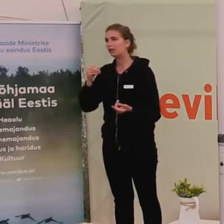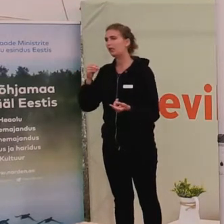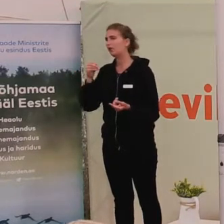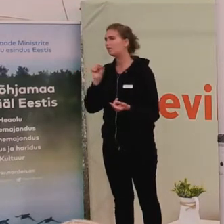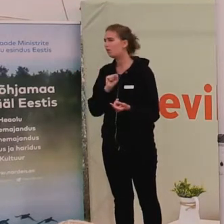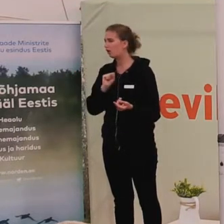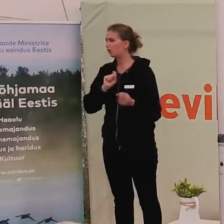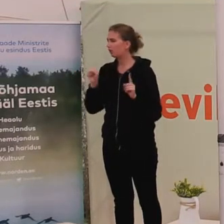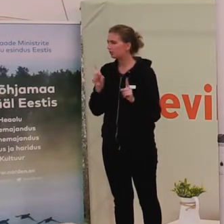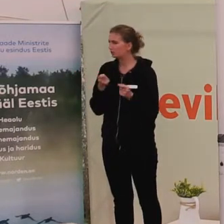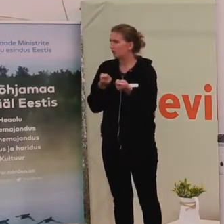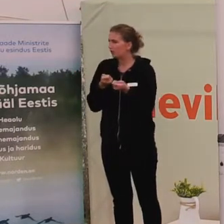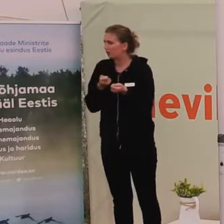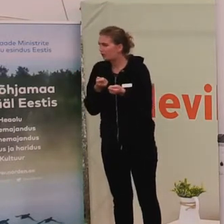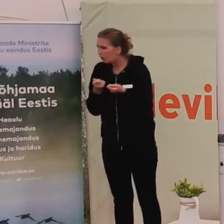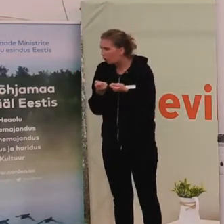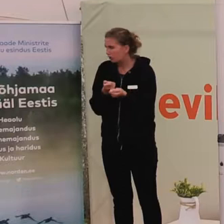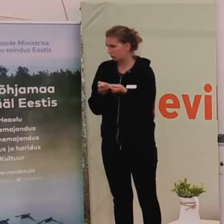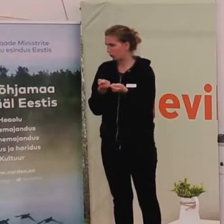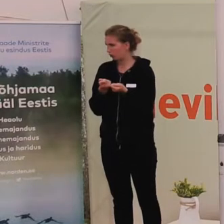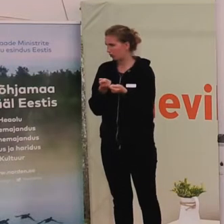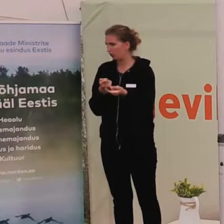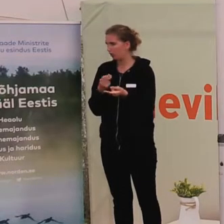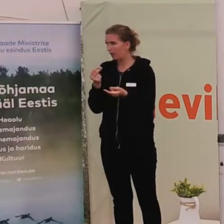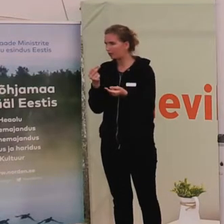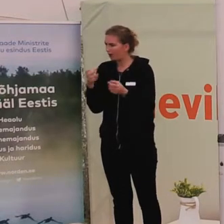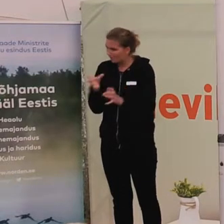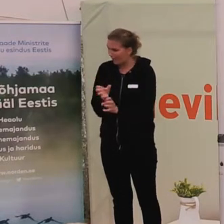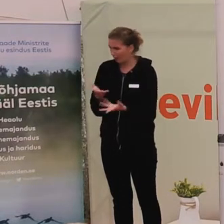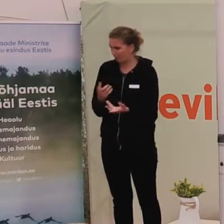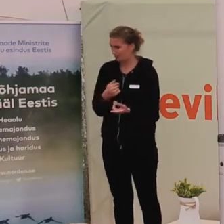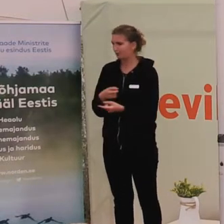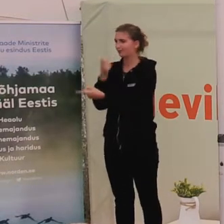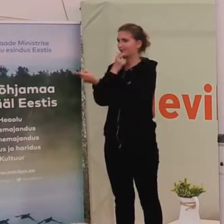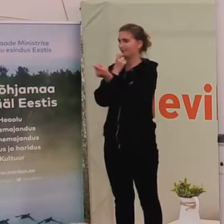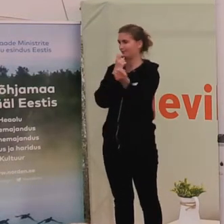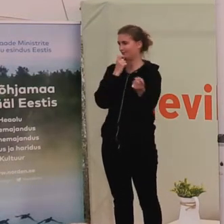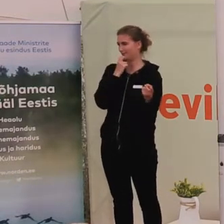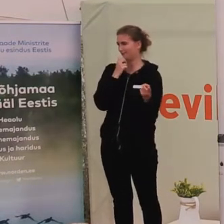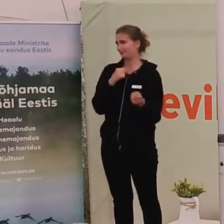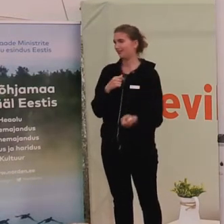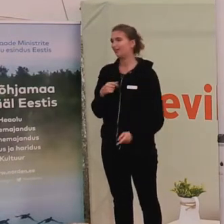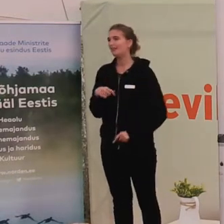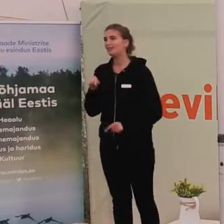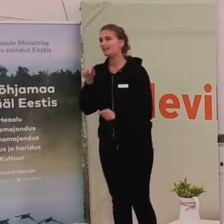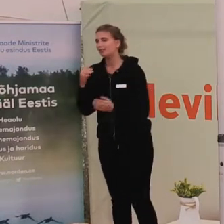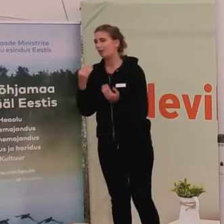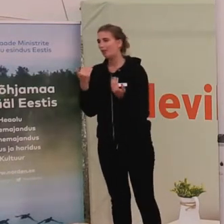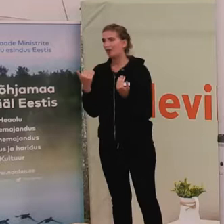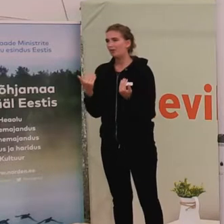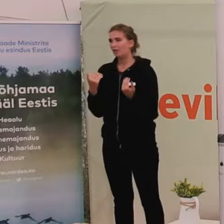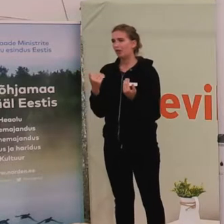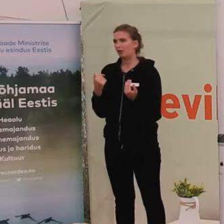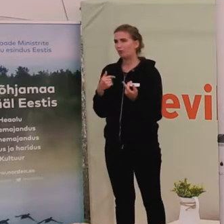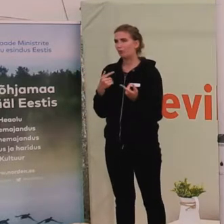of regulation for us having less money. I think they're called taxes. It's very unequally distributed. So I'm not